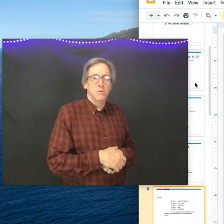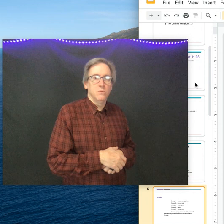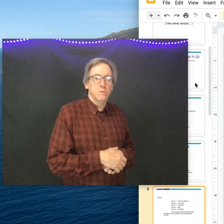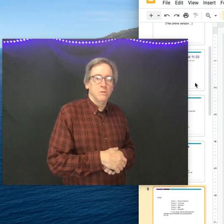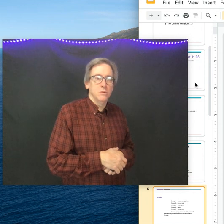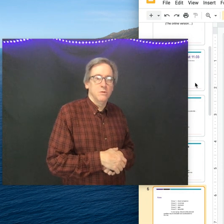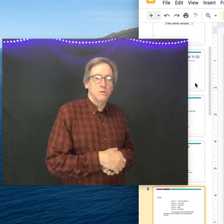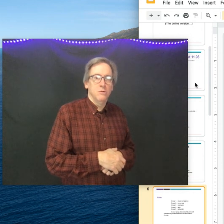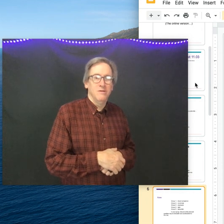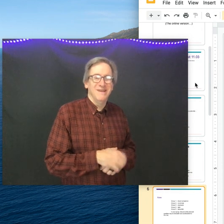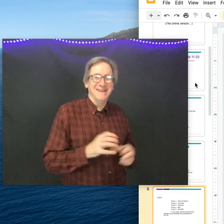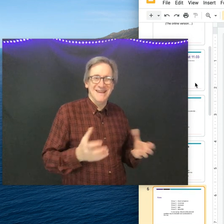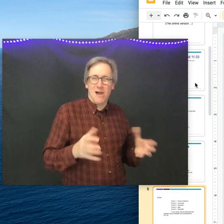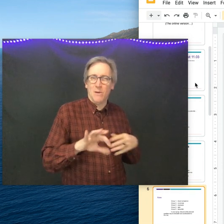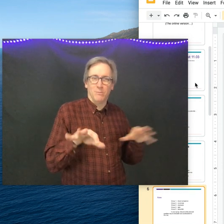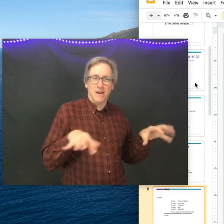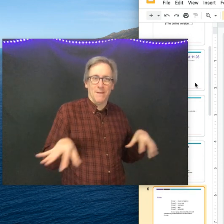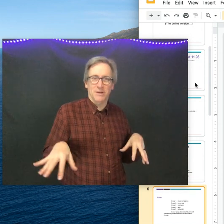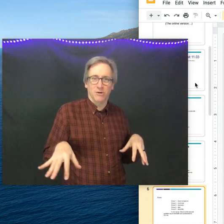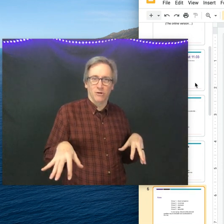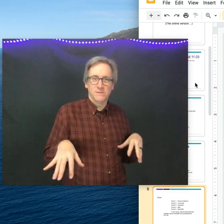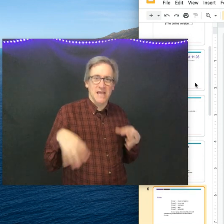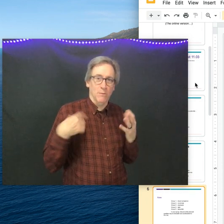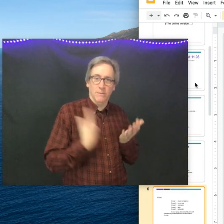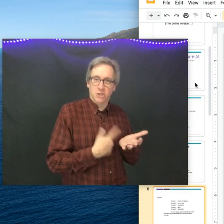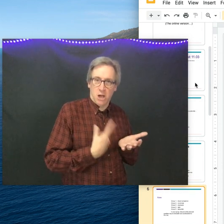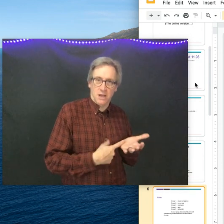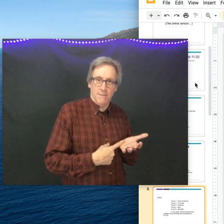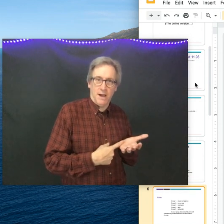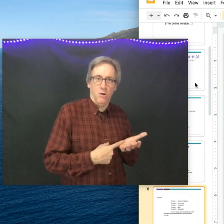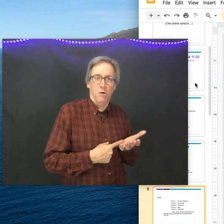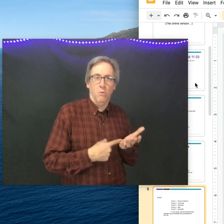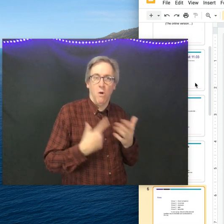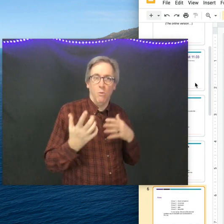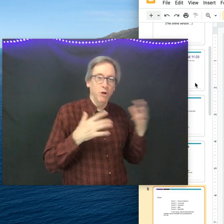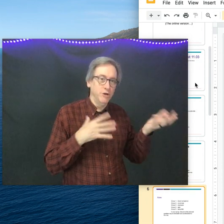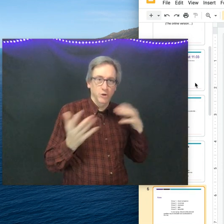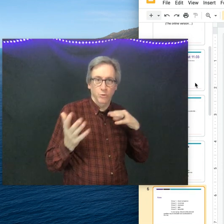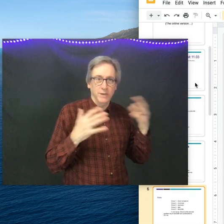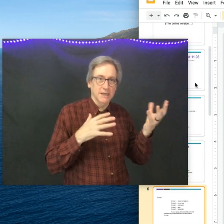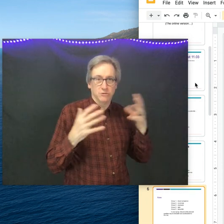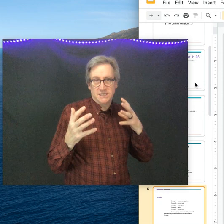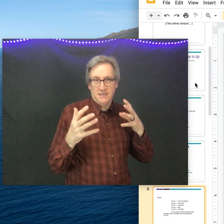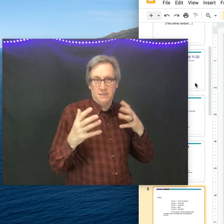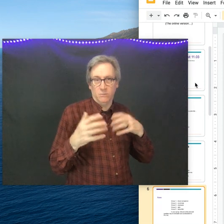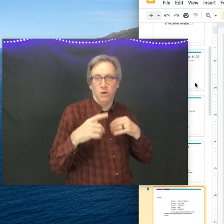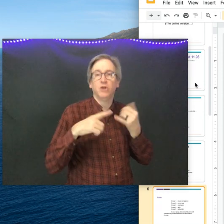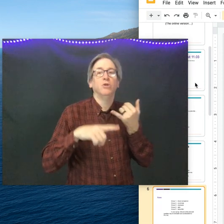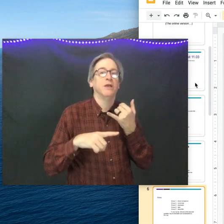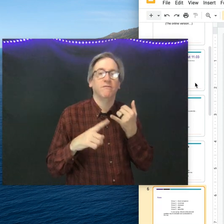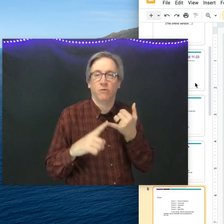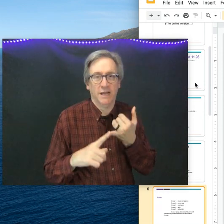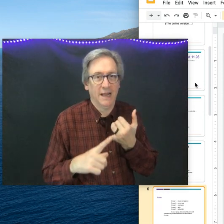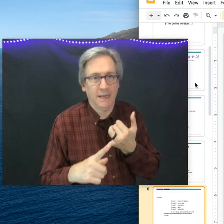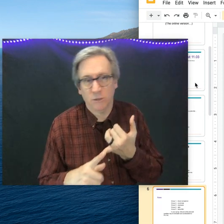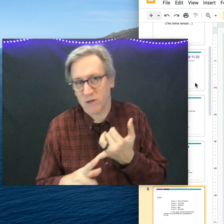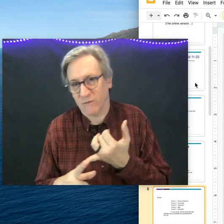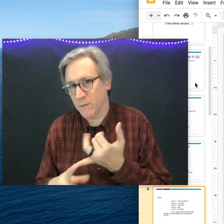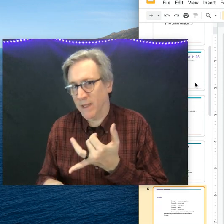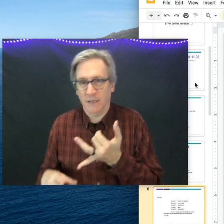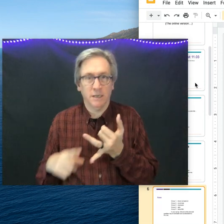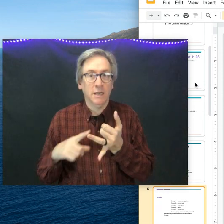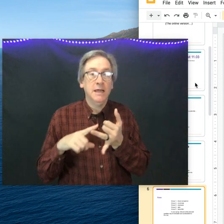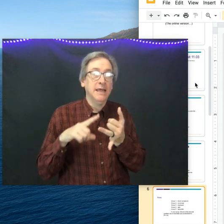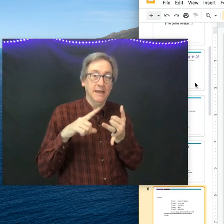So now I would break up into groups and we would talk about what would you be interested, what are you looking for in a